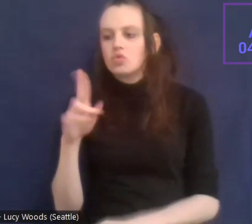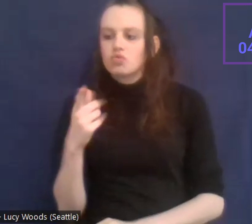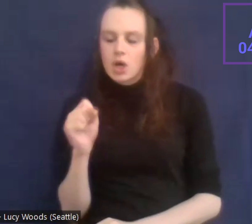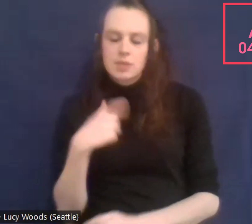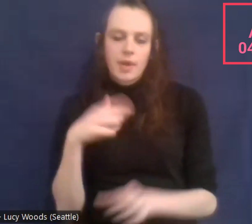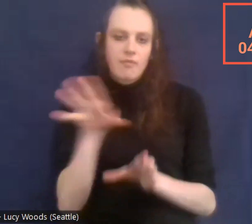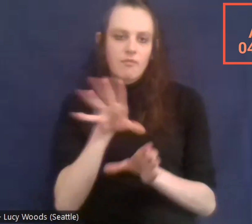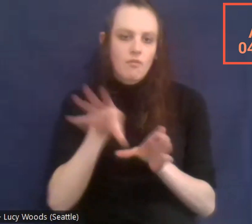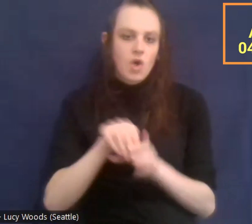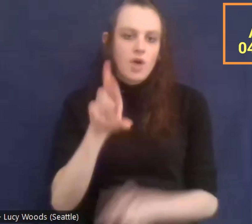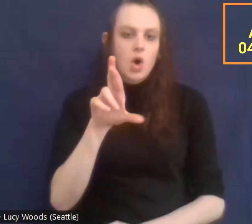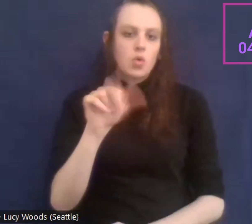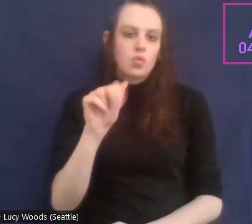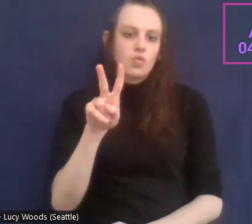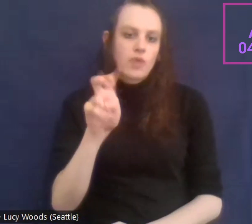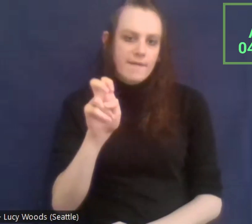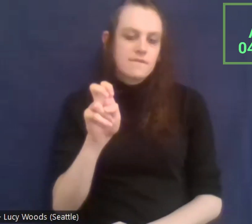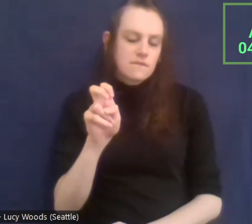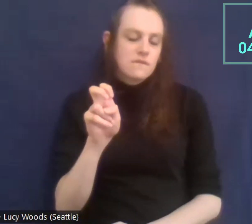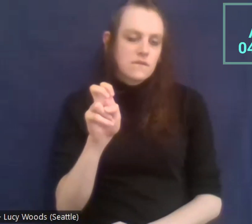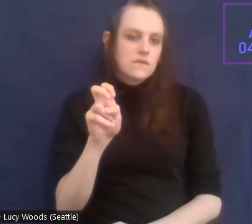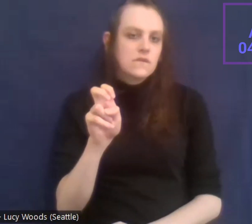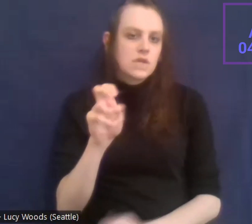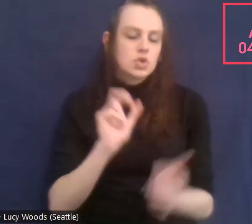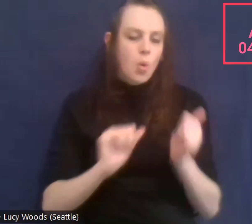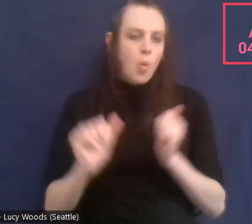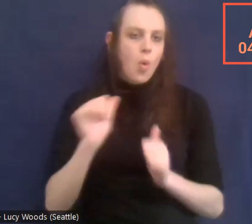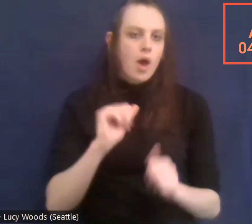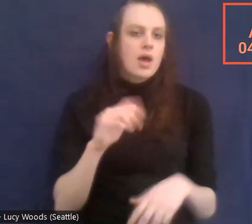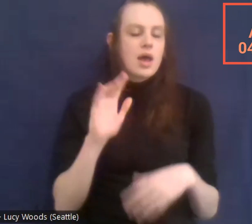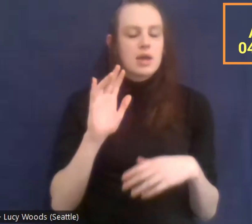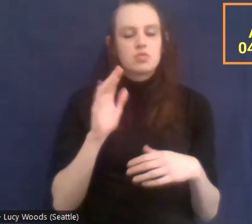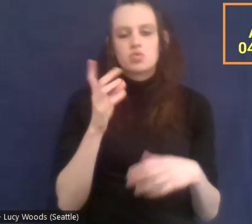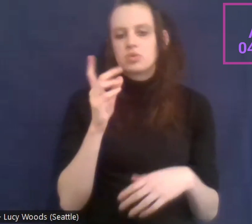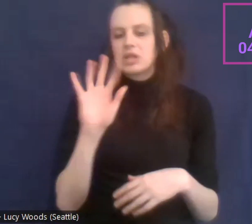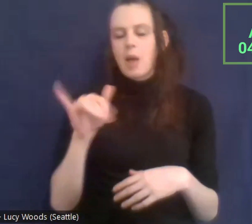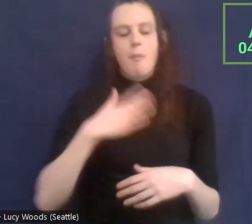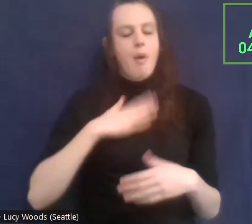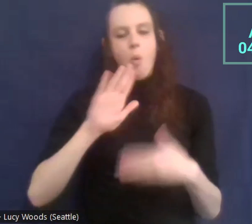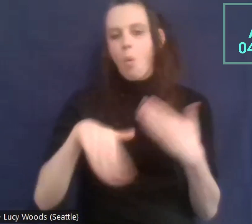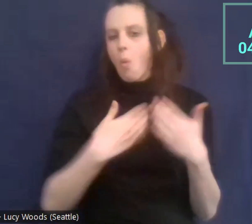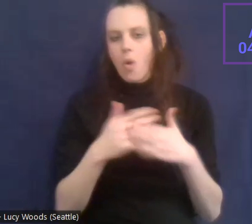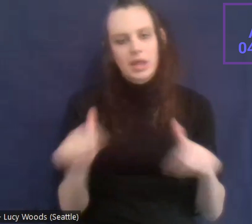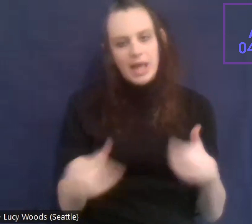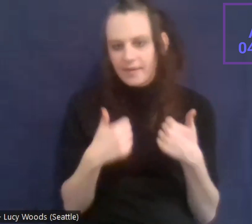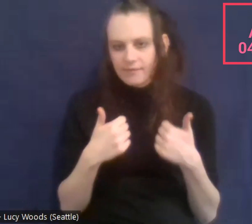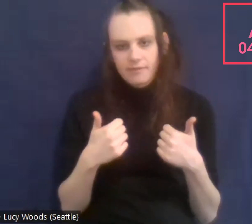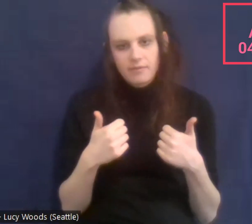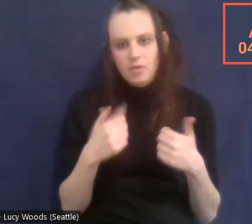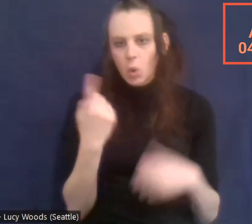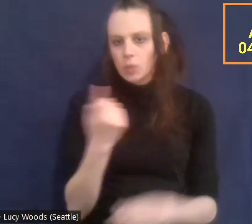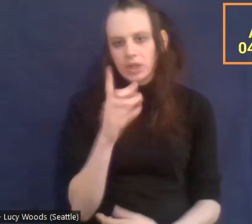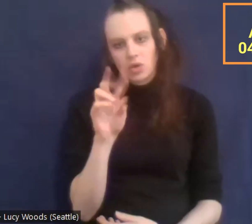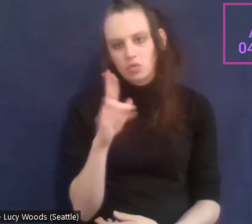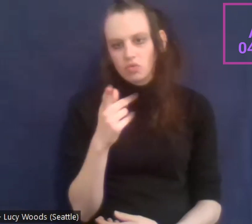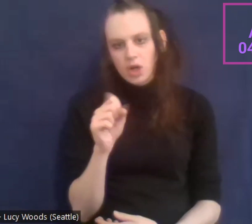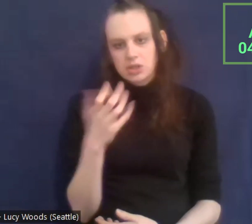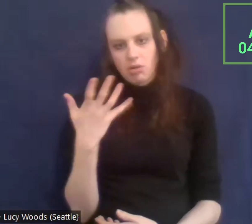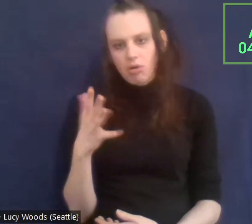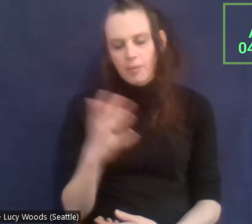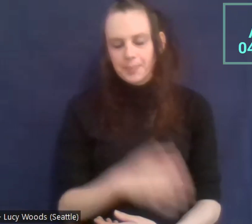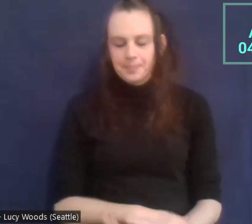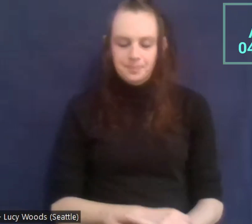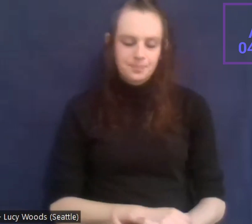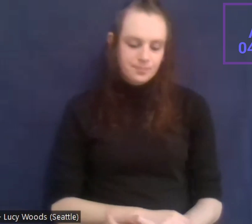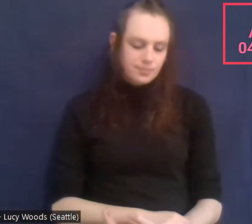and frankly, it was my whole life. Um, and